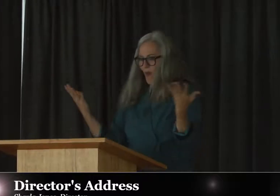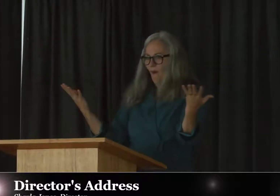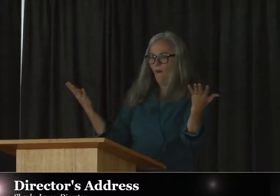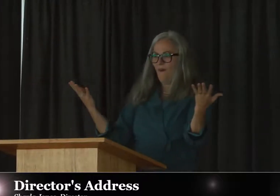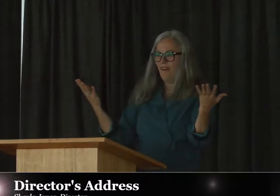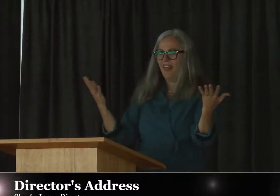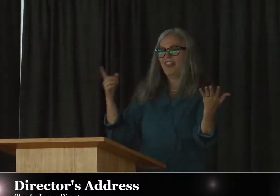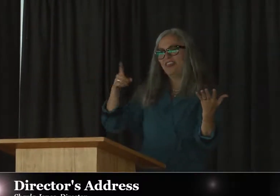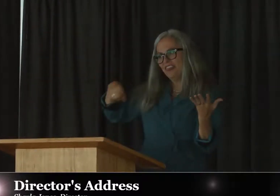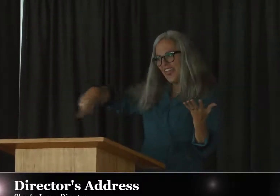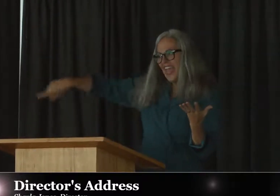So,